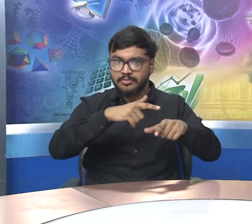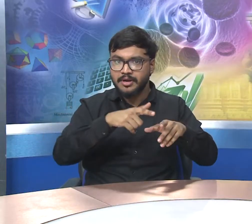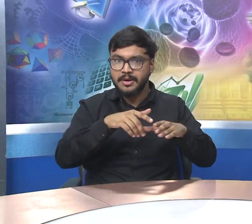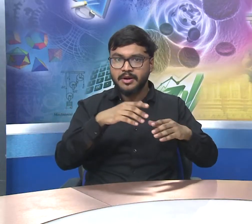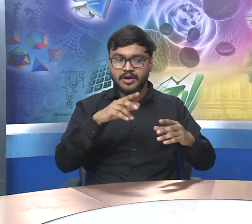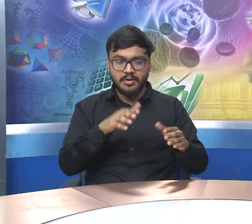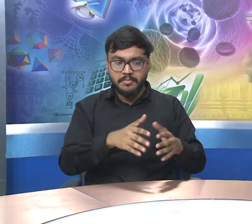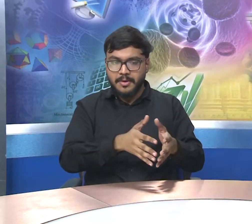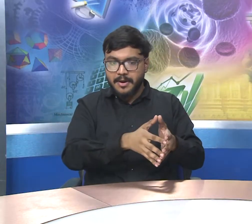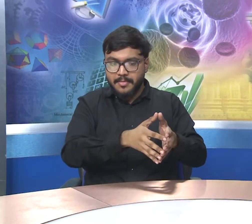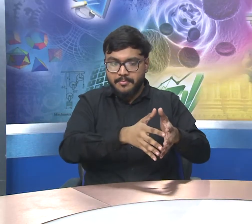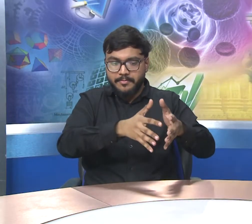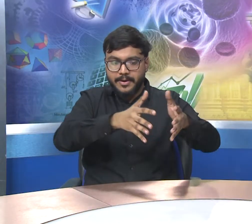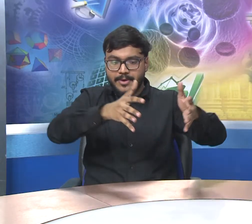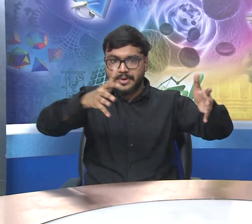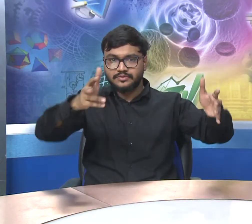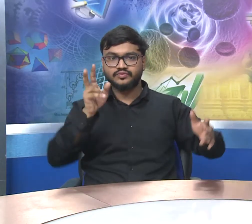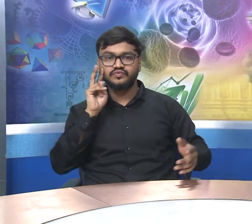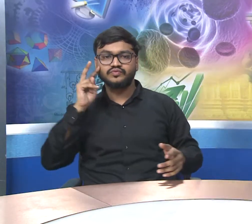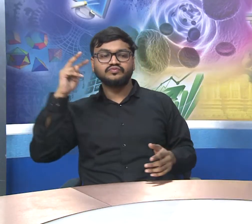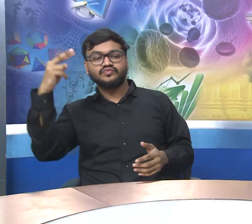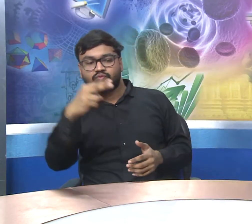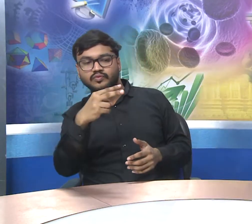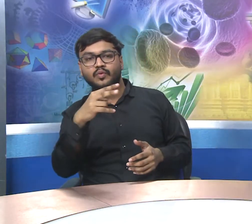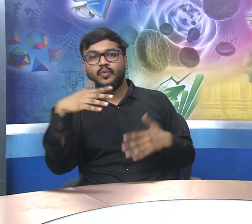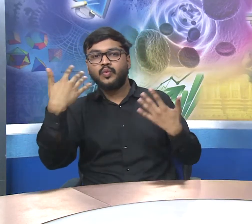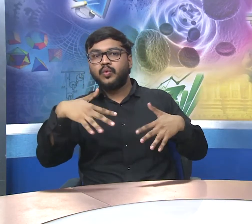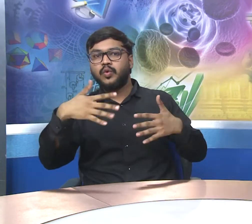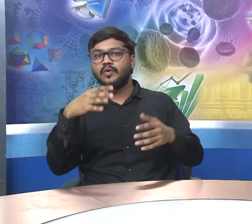Indian Sign Language are matters of priority.